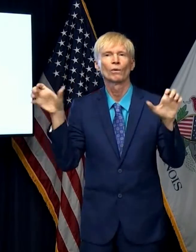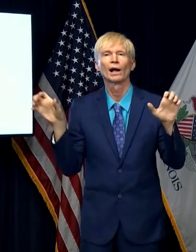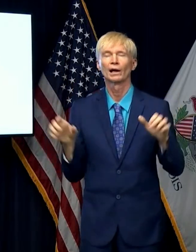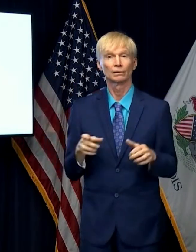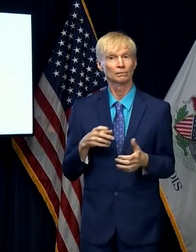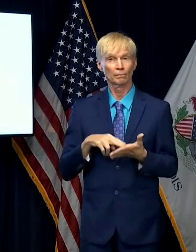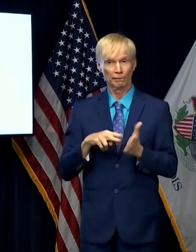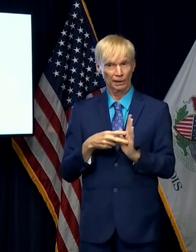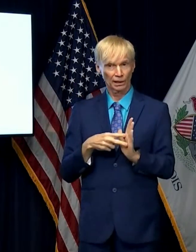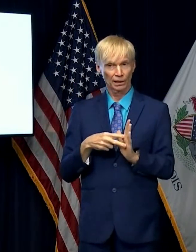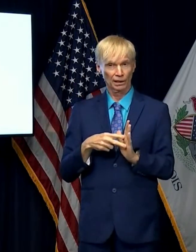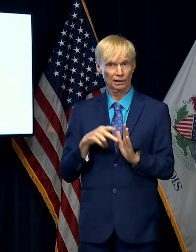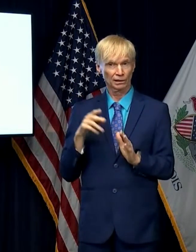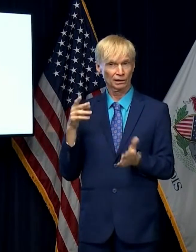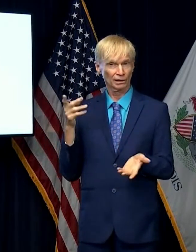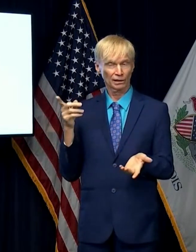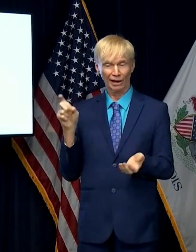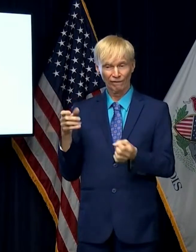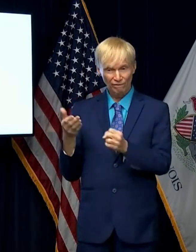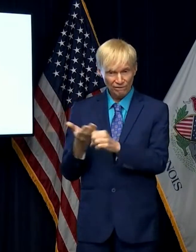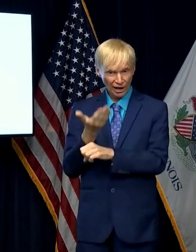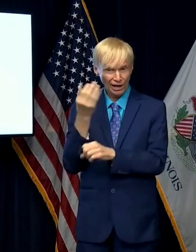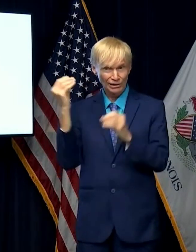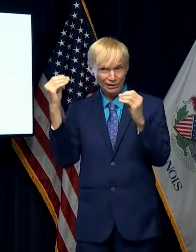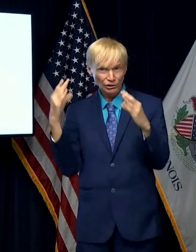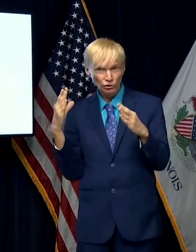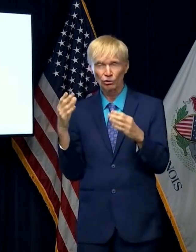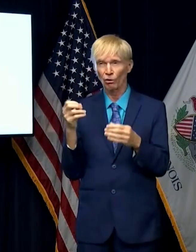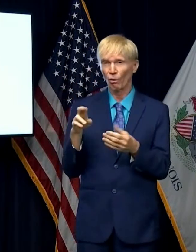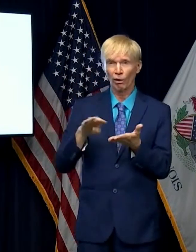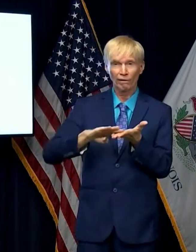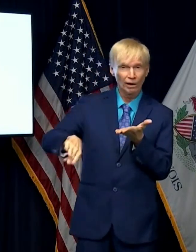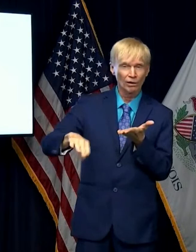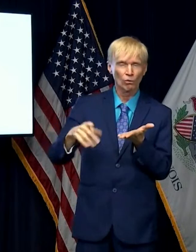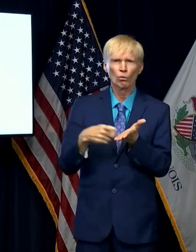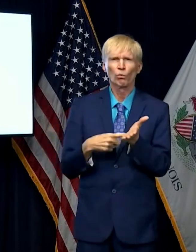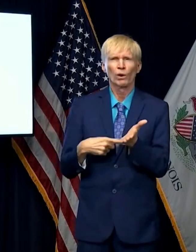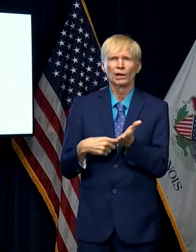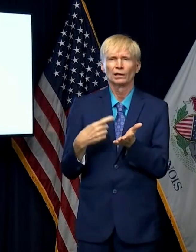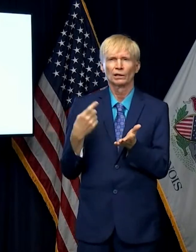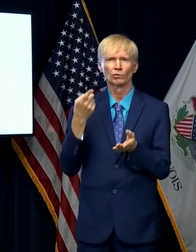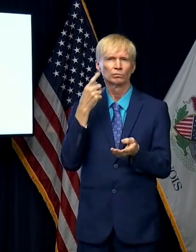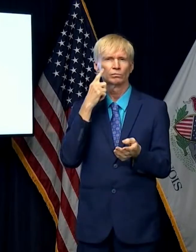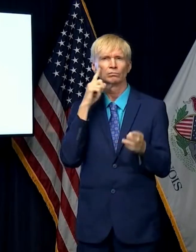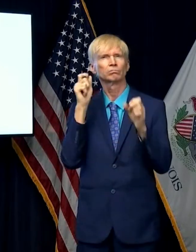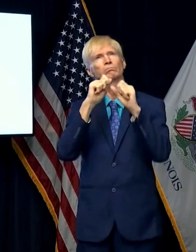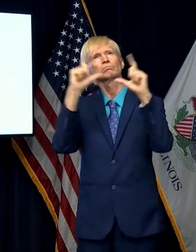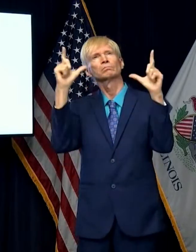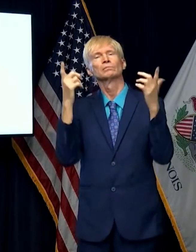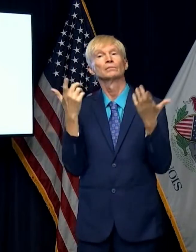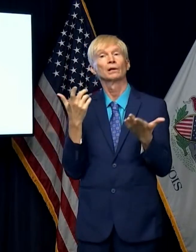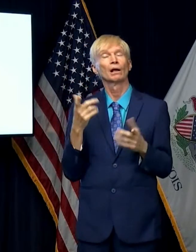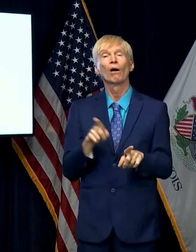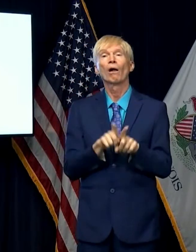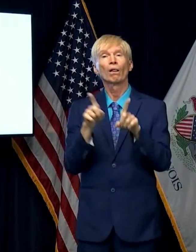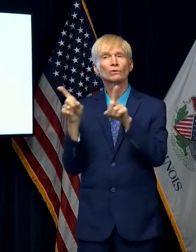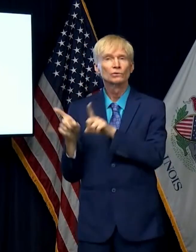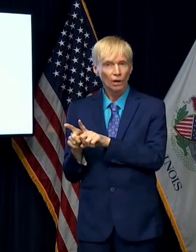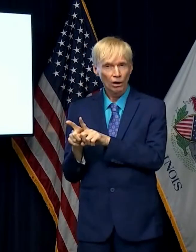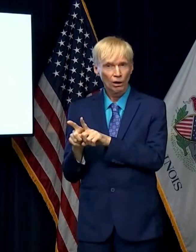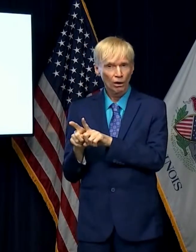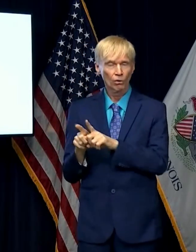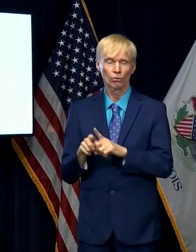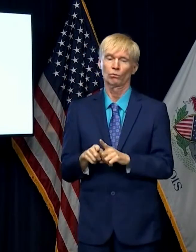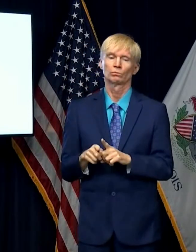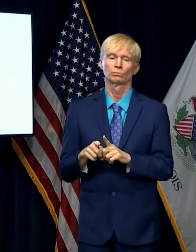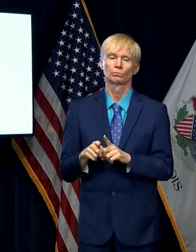districts to fire teachers, let go of them? What is the recourse there? And can you also address the GOP is saying that you should be